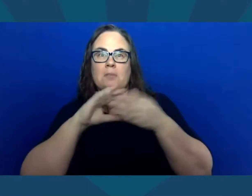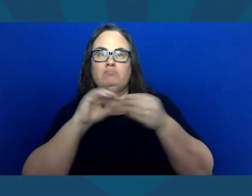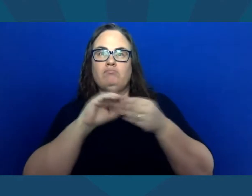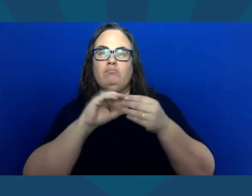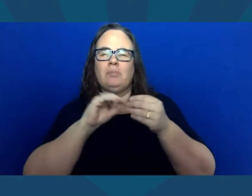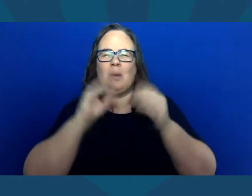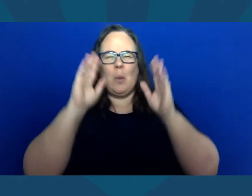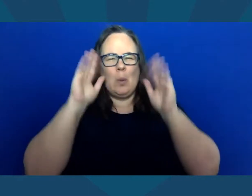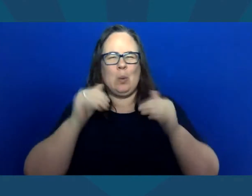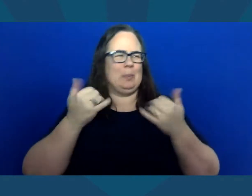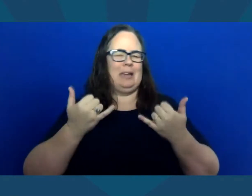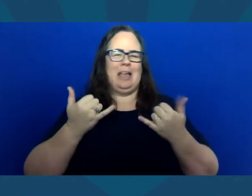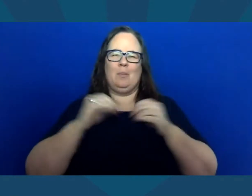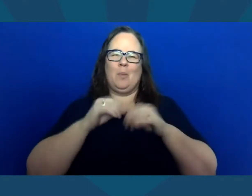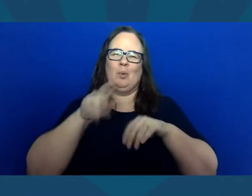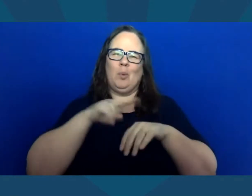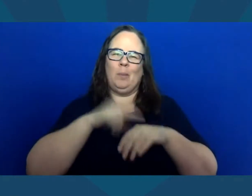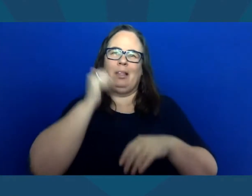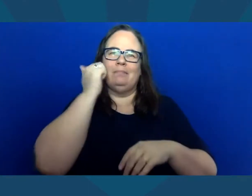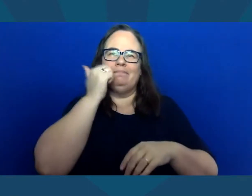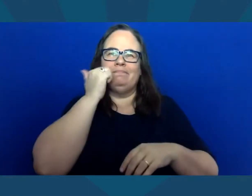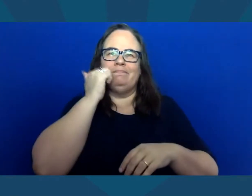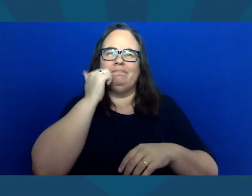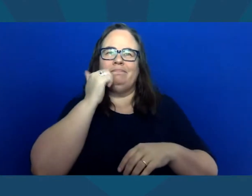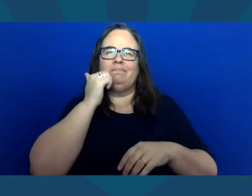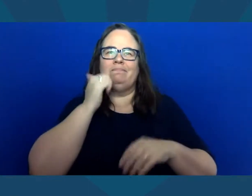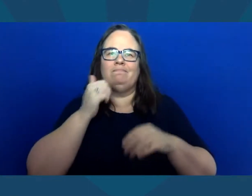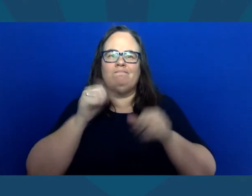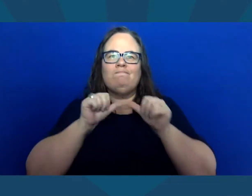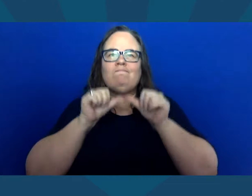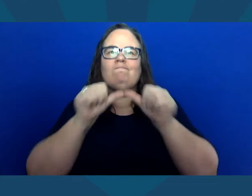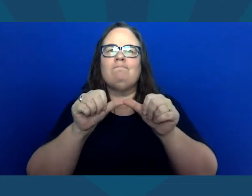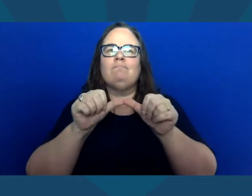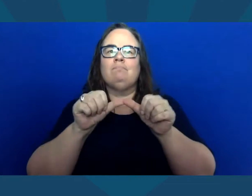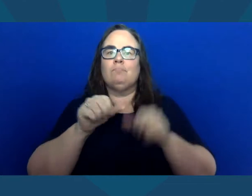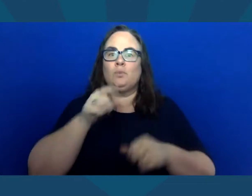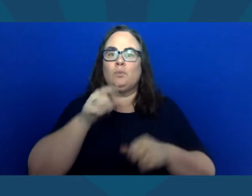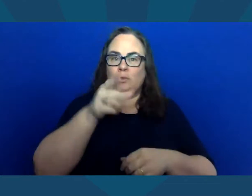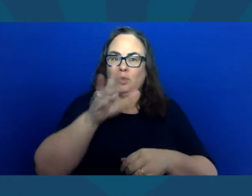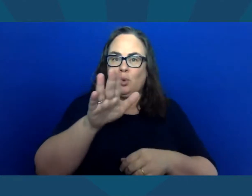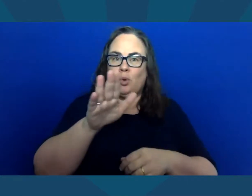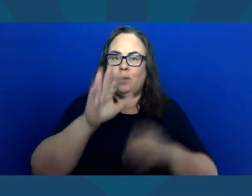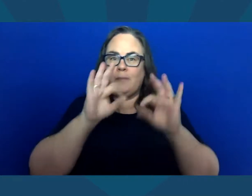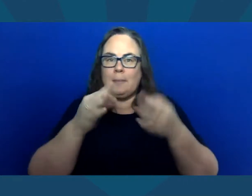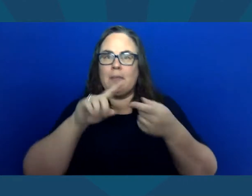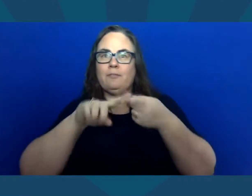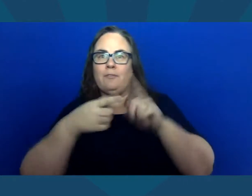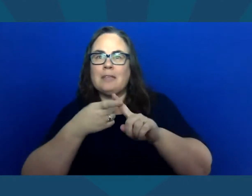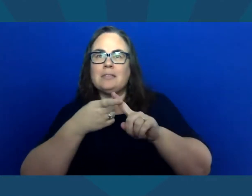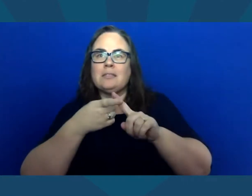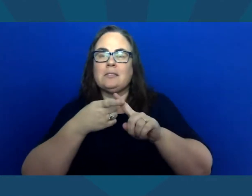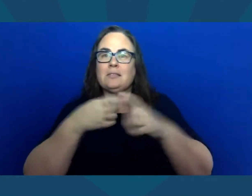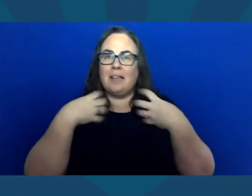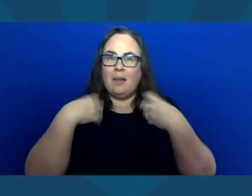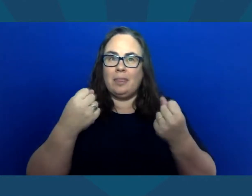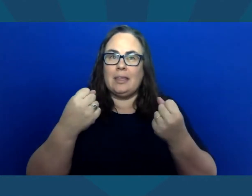By the time you read this, I hope a more normal daily life will have resumed and that you and your loved ones are well.